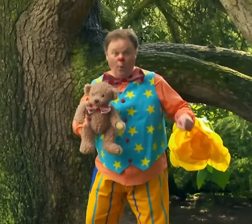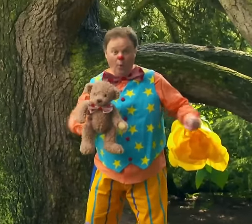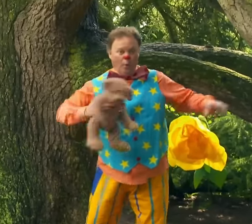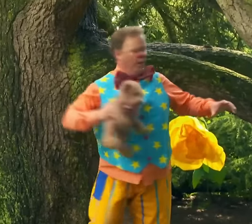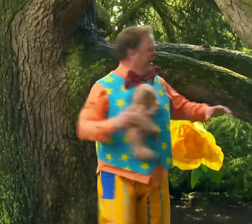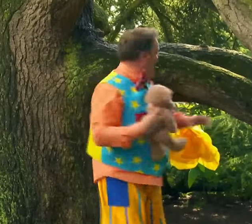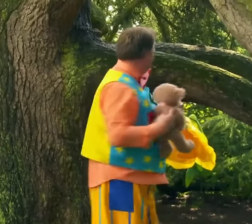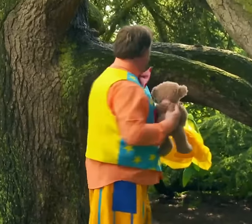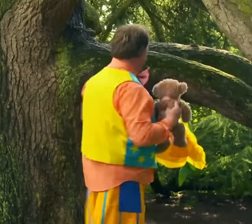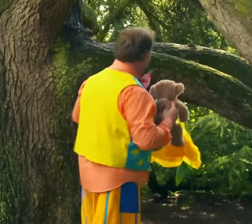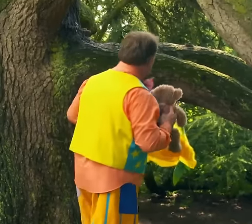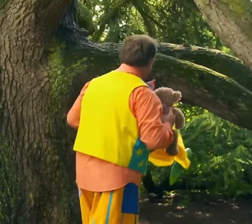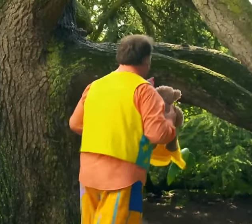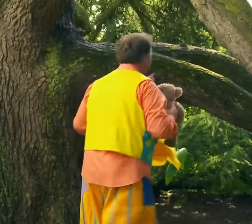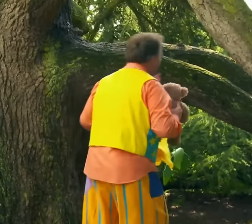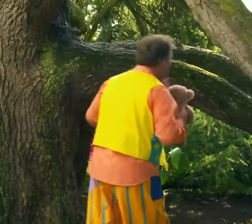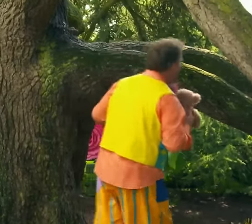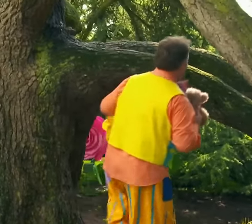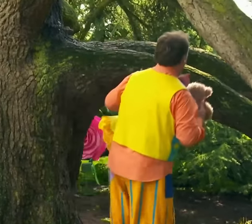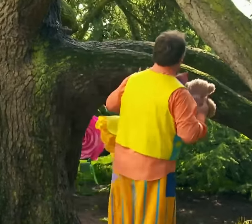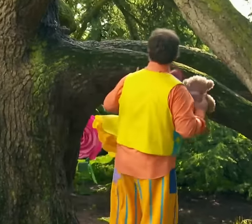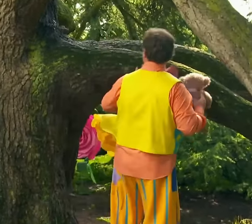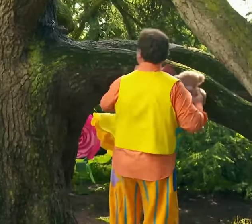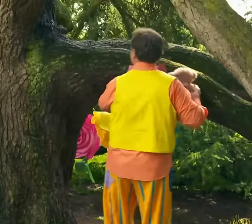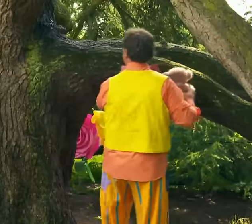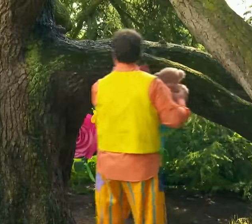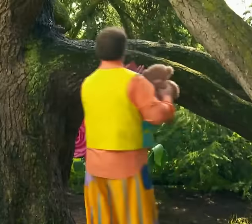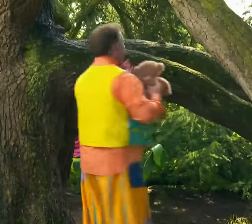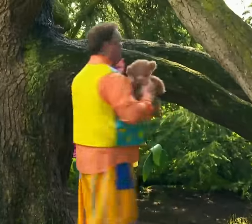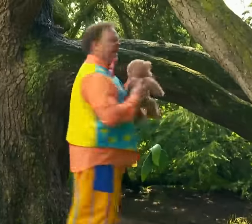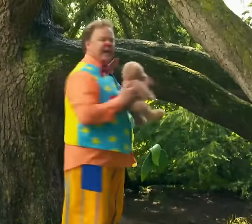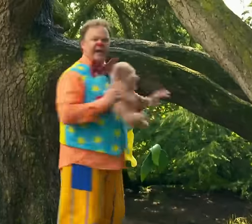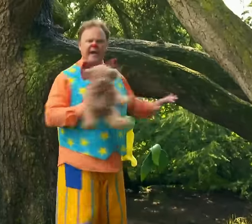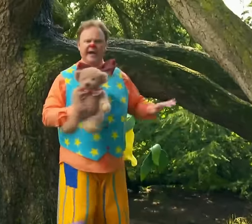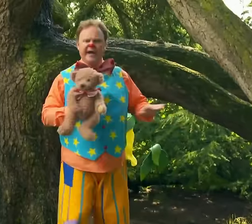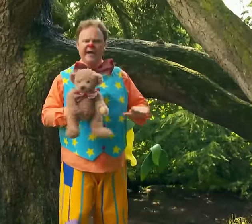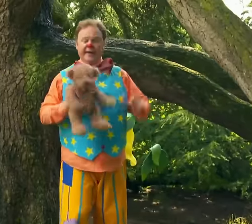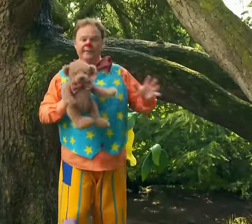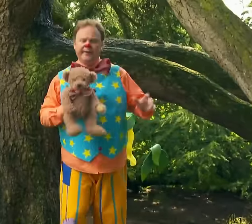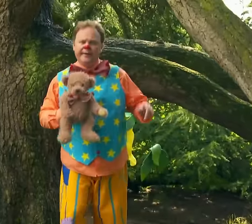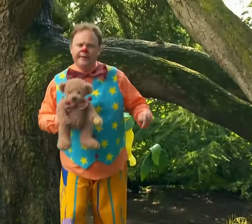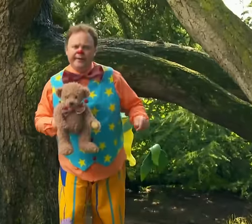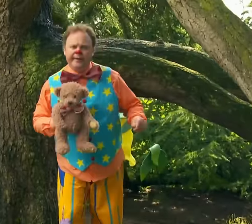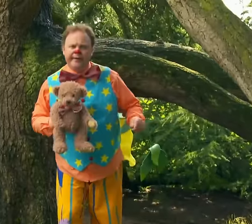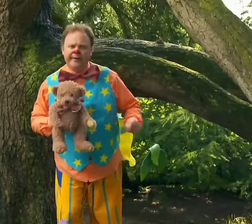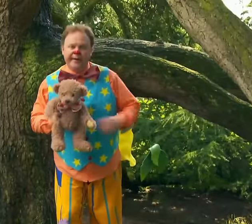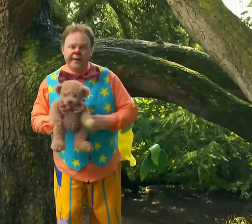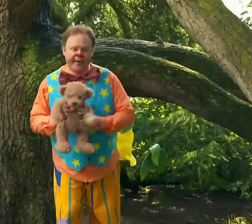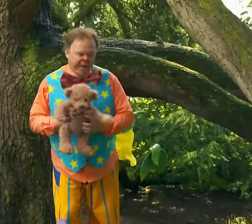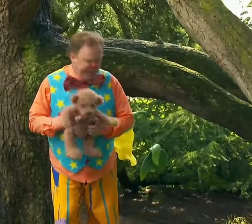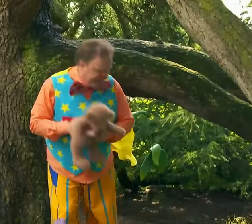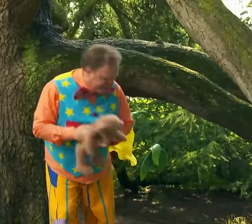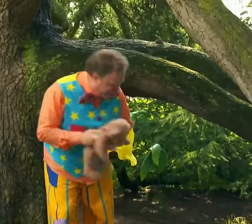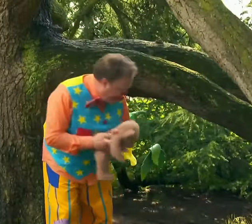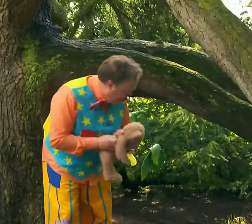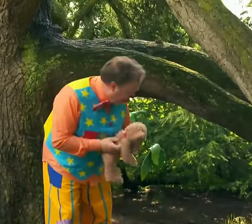Oh! No, Mr. Tumble. Behind you, on the ground. On the